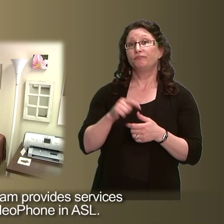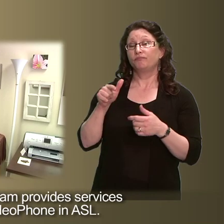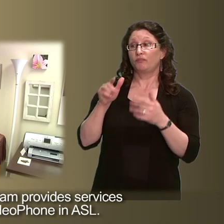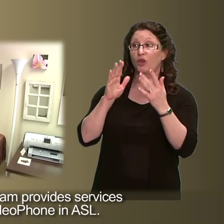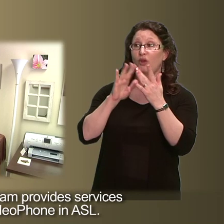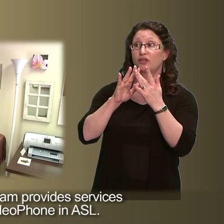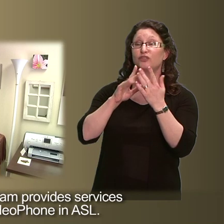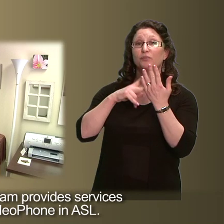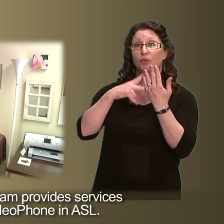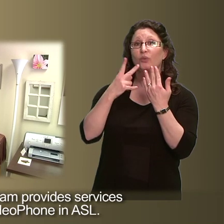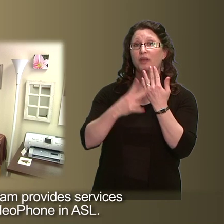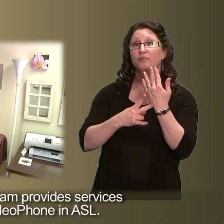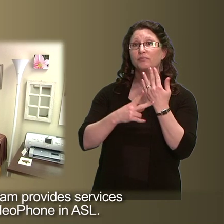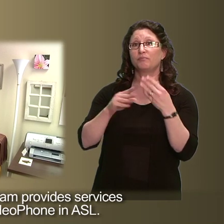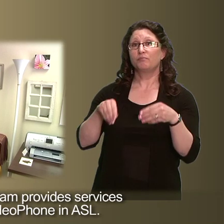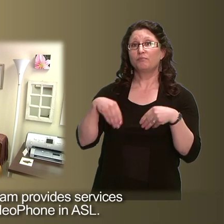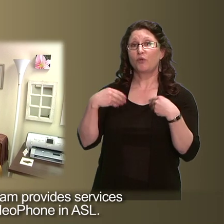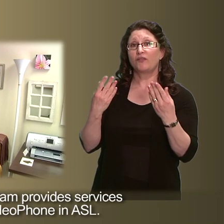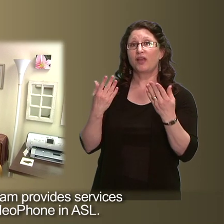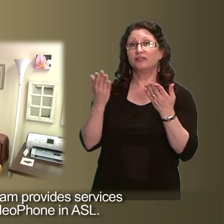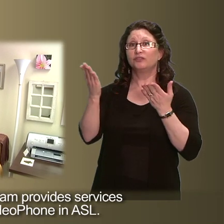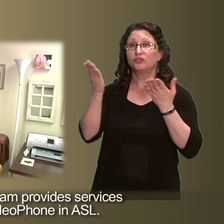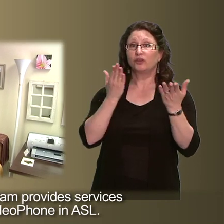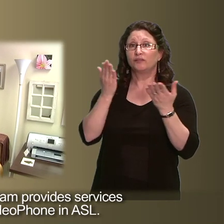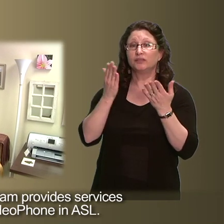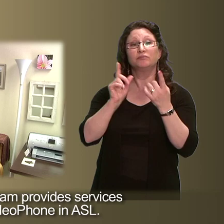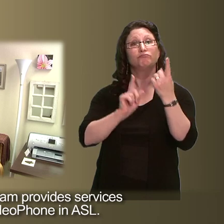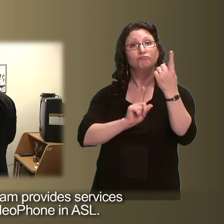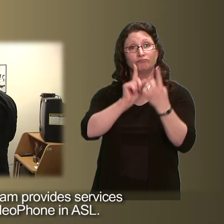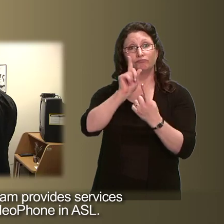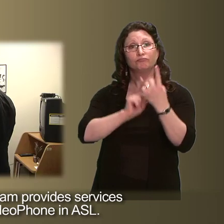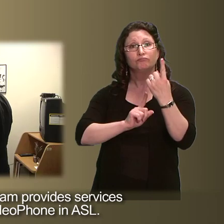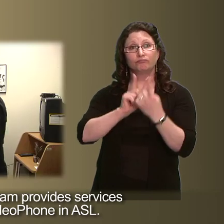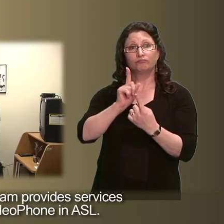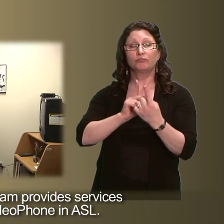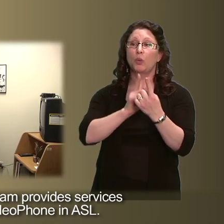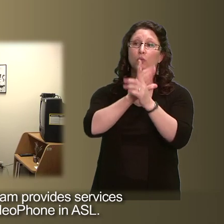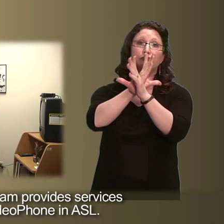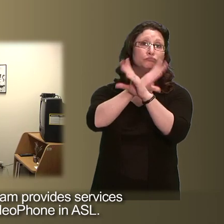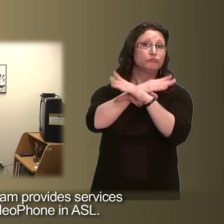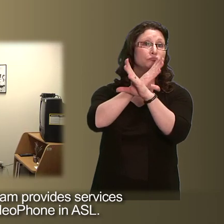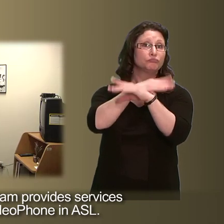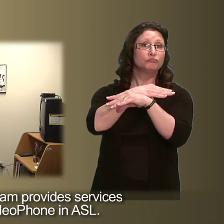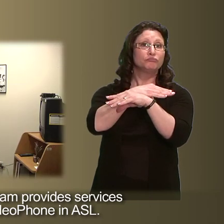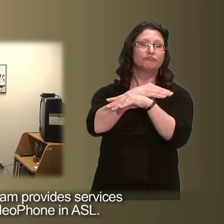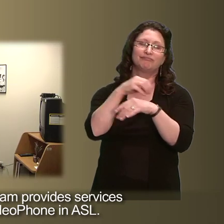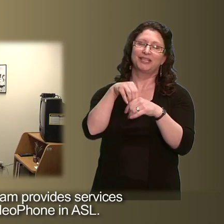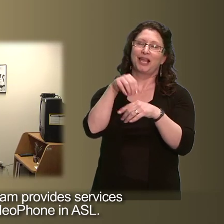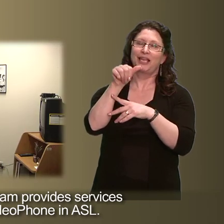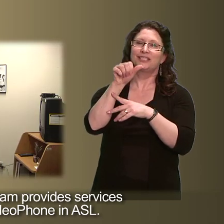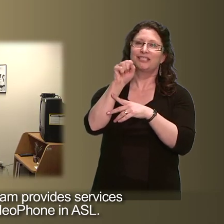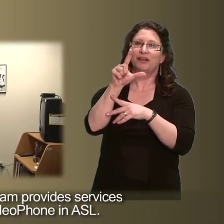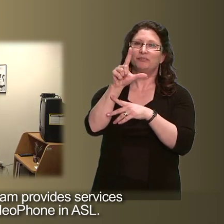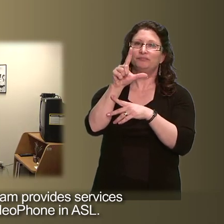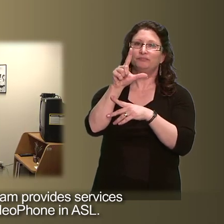The Connection Program provides services in person or via video phone in ASL.